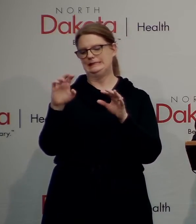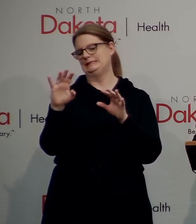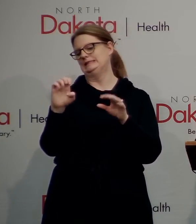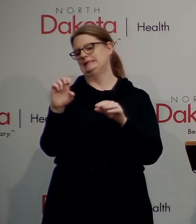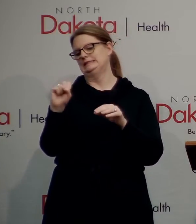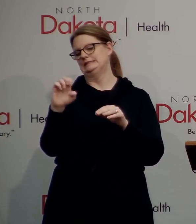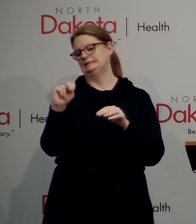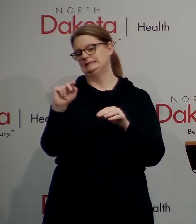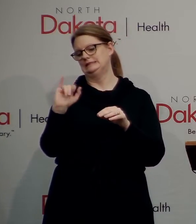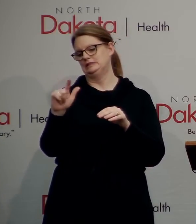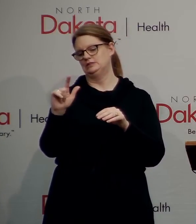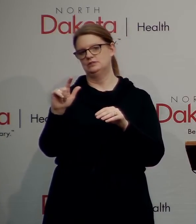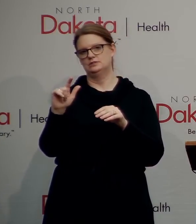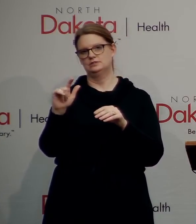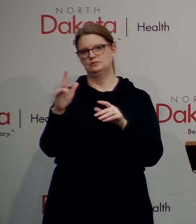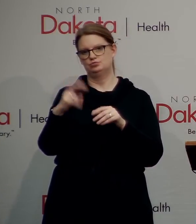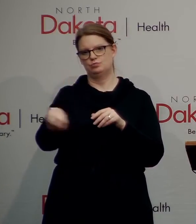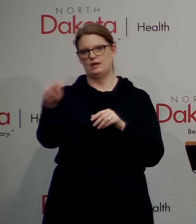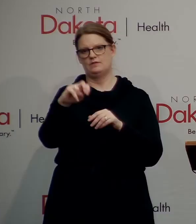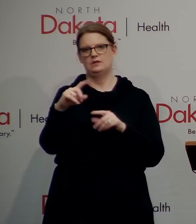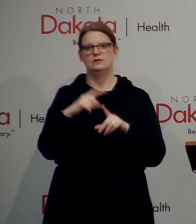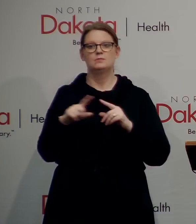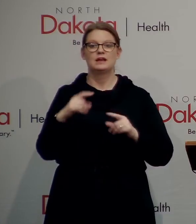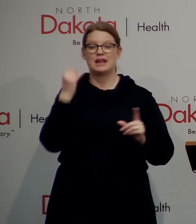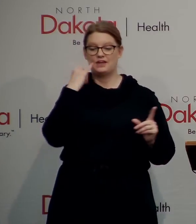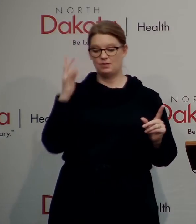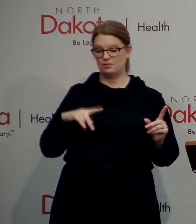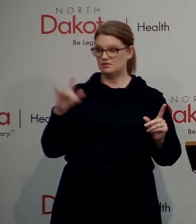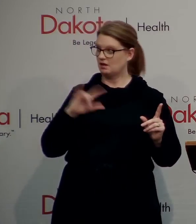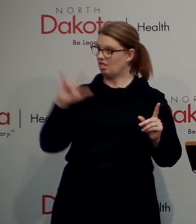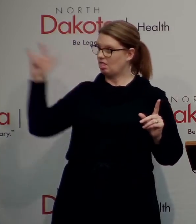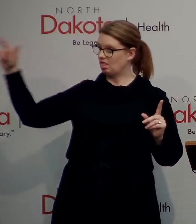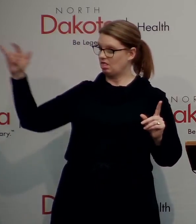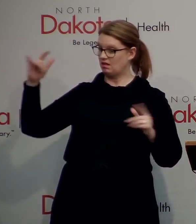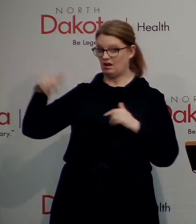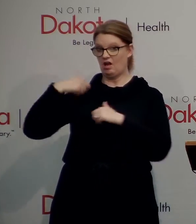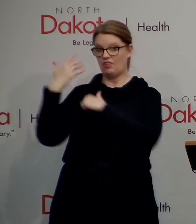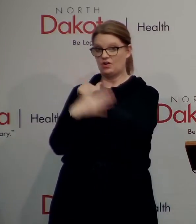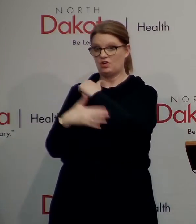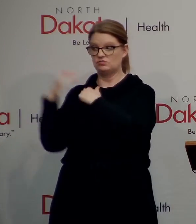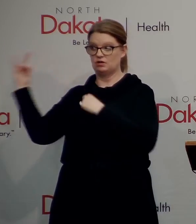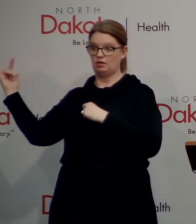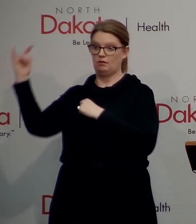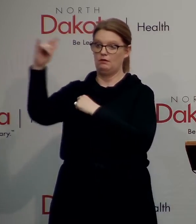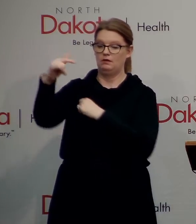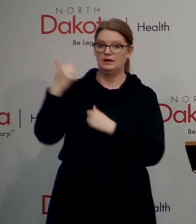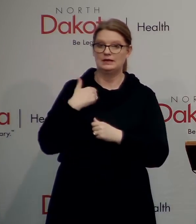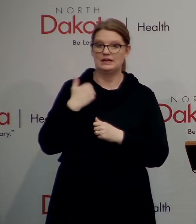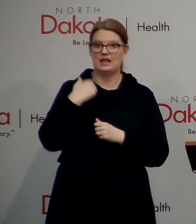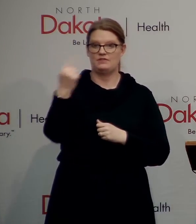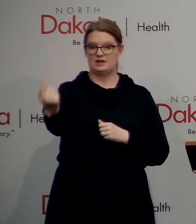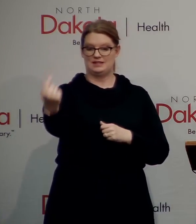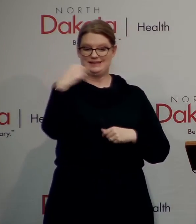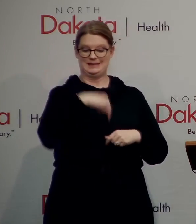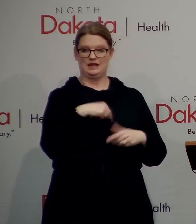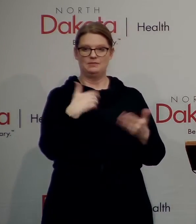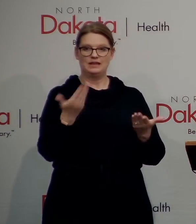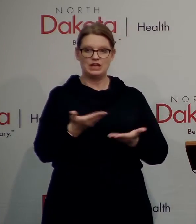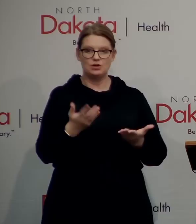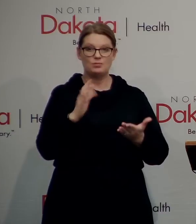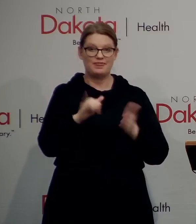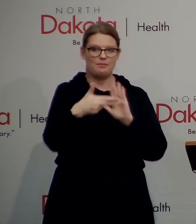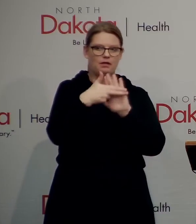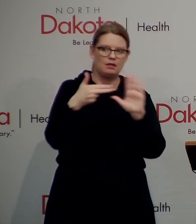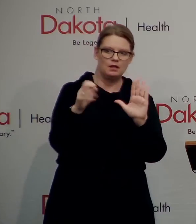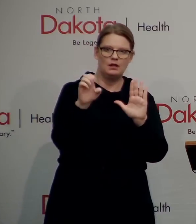an American had made it back to Canada but not yet into the United States, was that considered essential travel to get back home? I don't know the answer